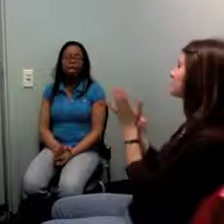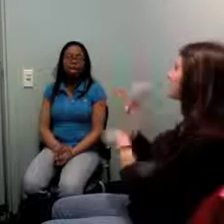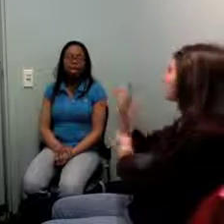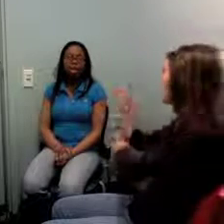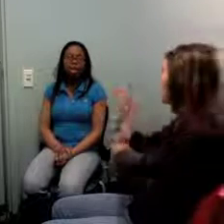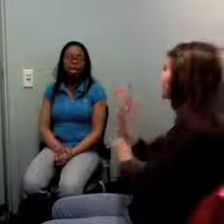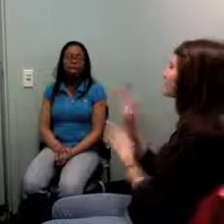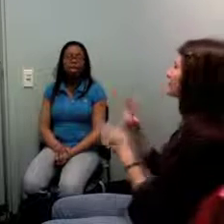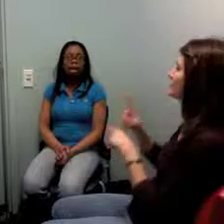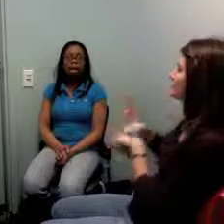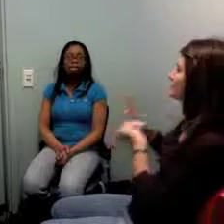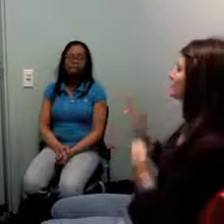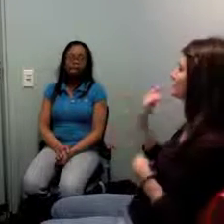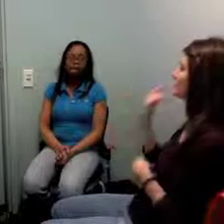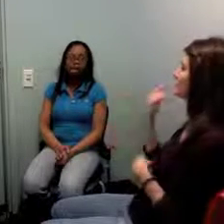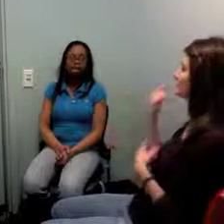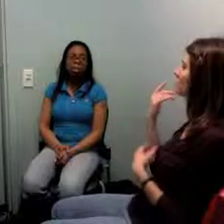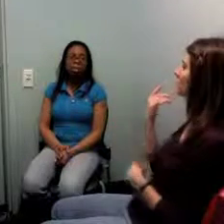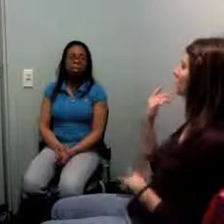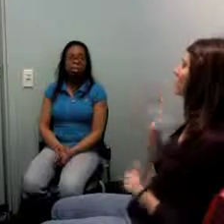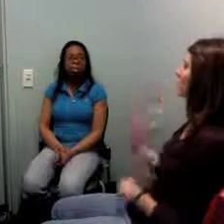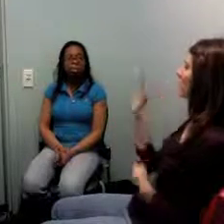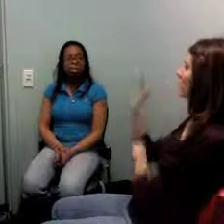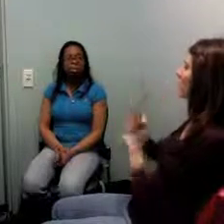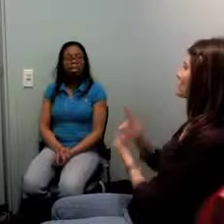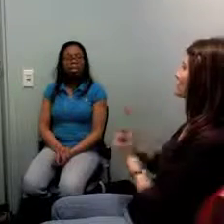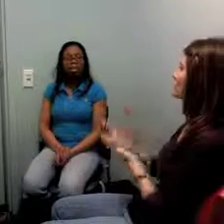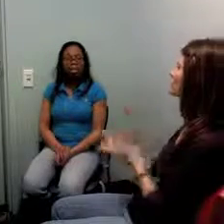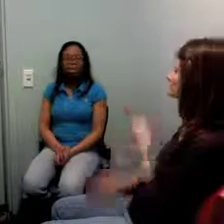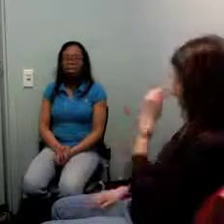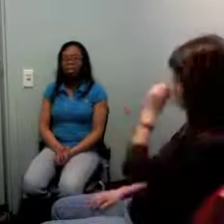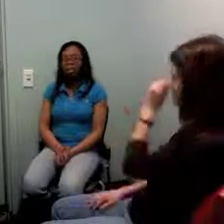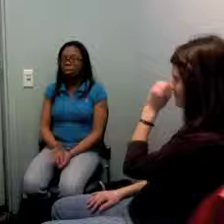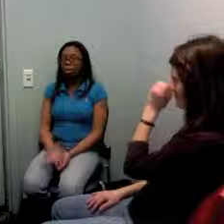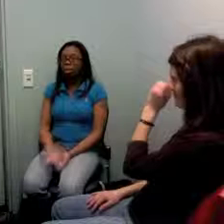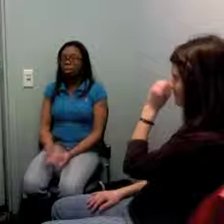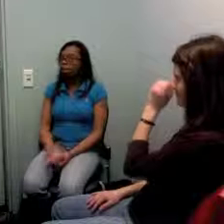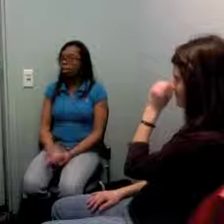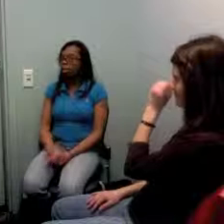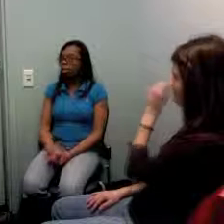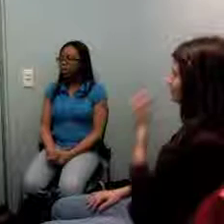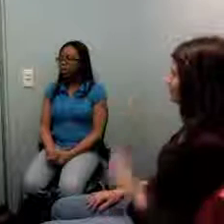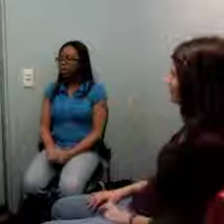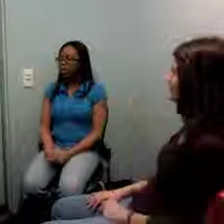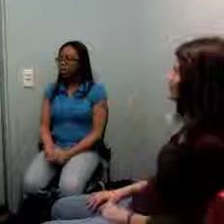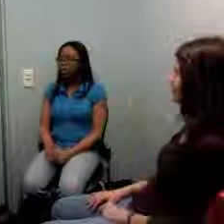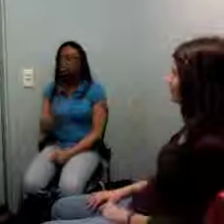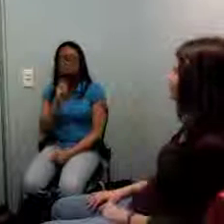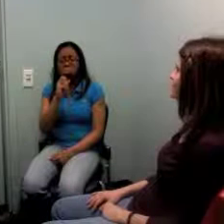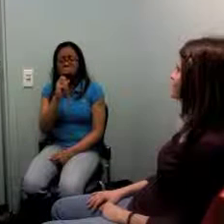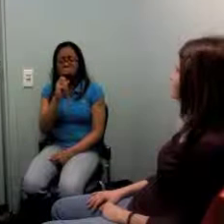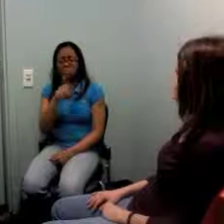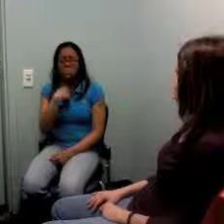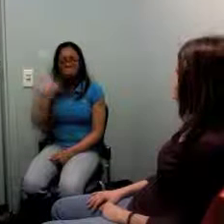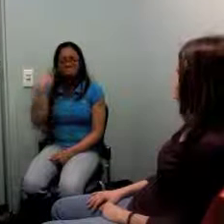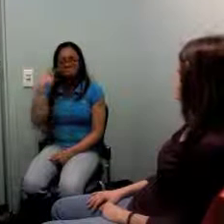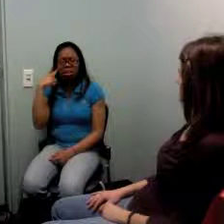a week, sometimes 5 days. It depends. But I usually work 4 days a week. Okay. All right. Because I'm thinking I